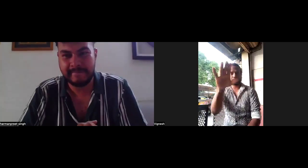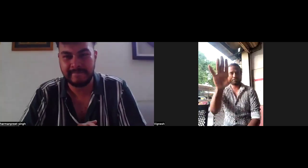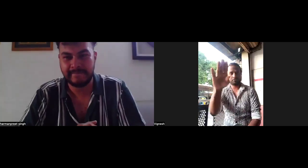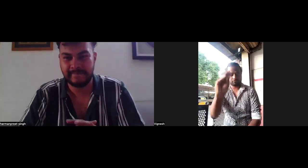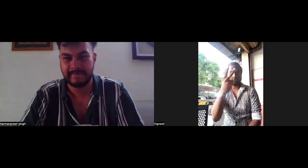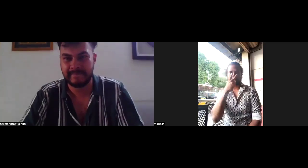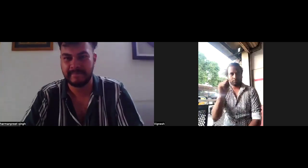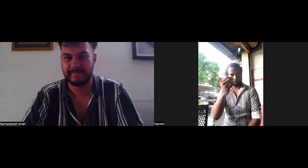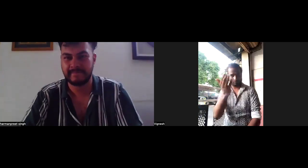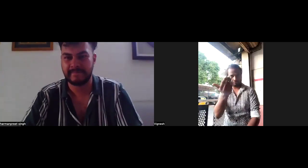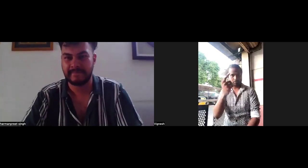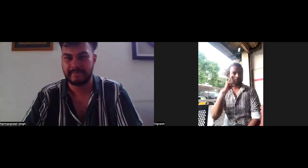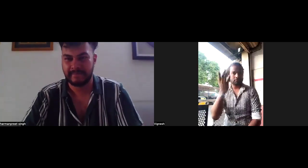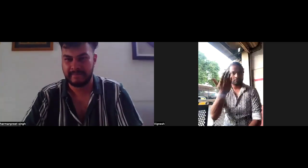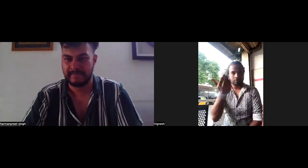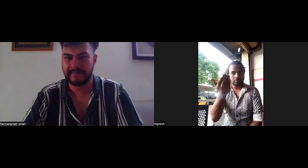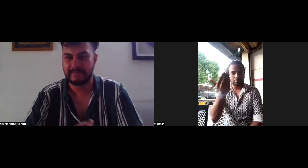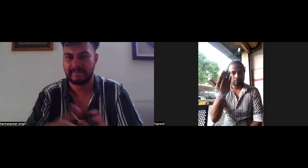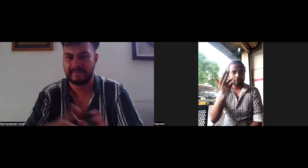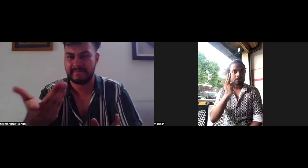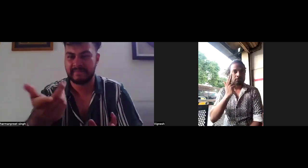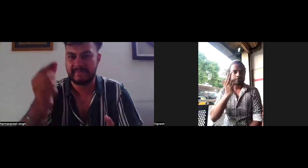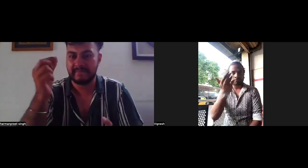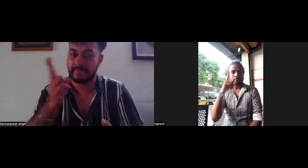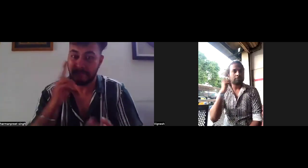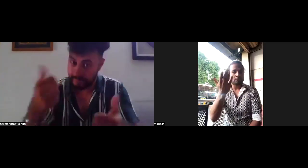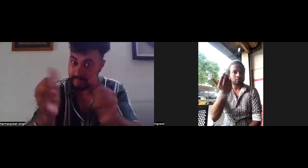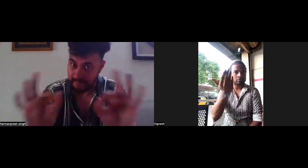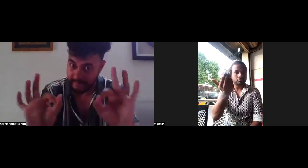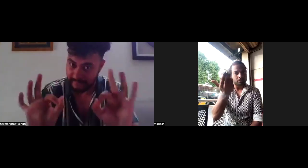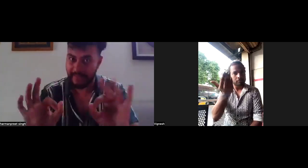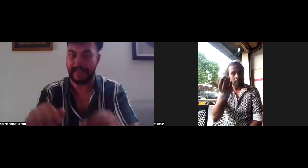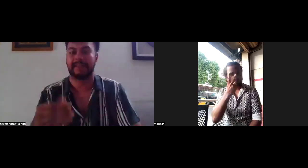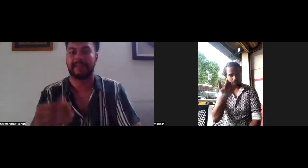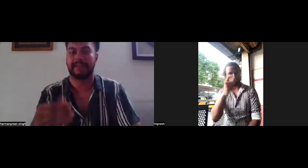Vignesh says, yes, yes, I can see you, Harmanpreet. Go on, go on. Carry on.